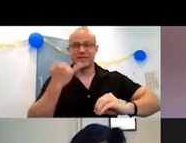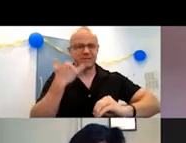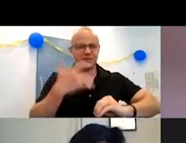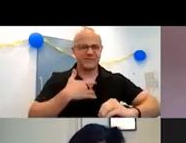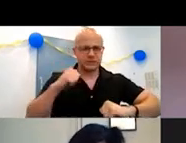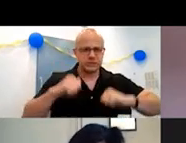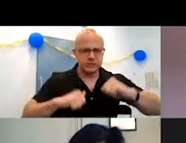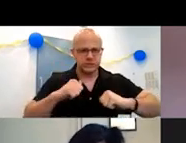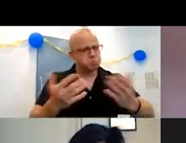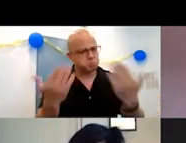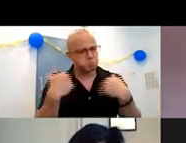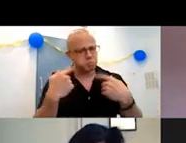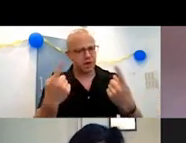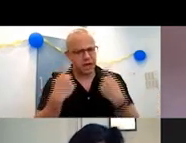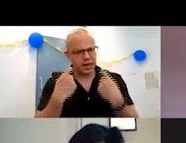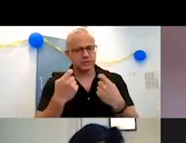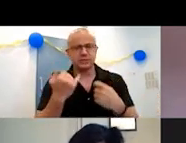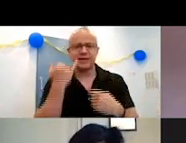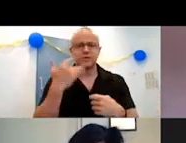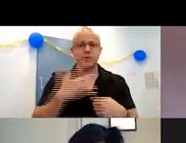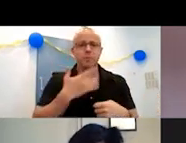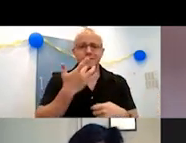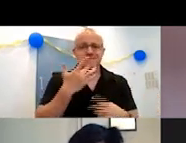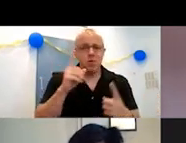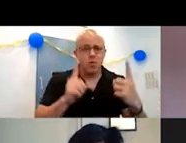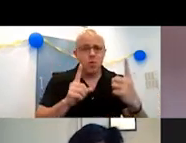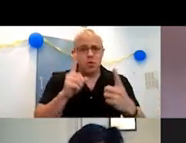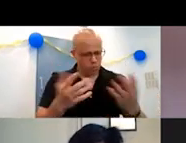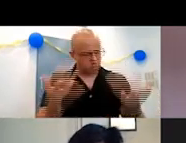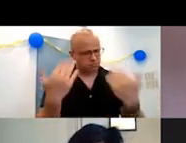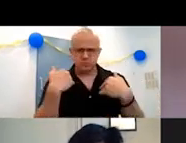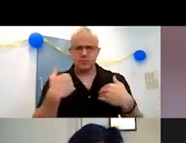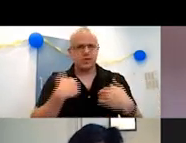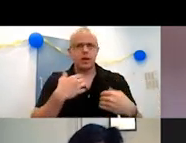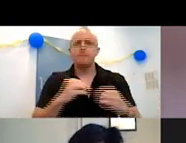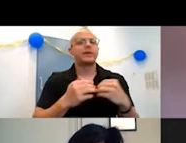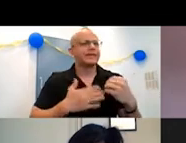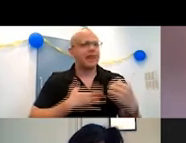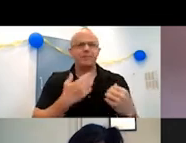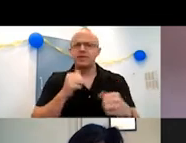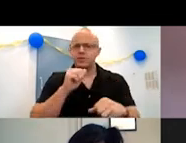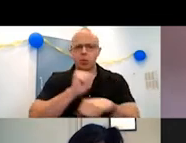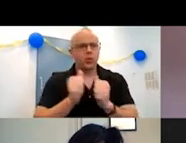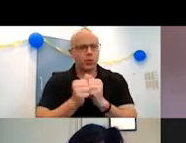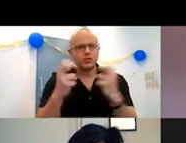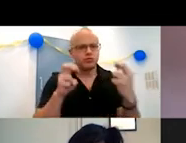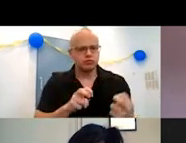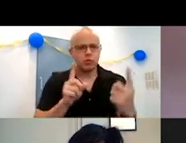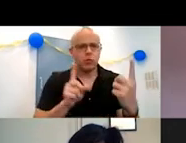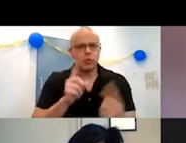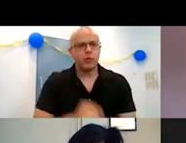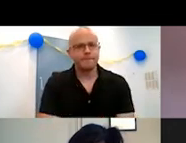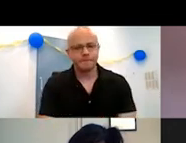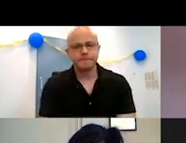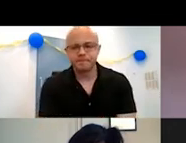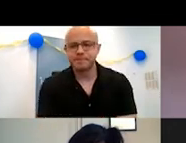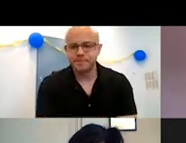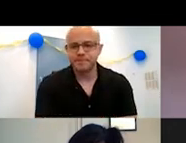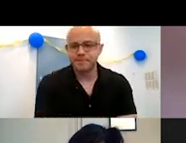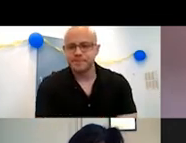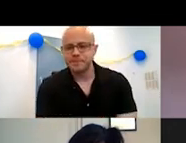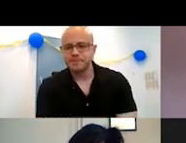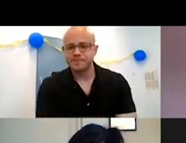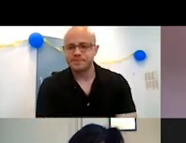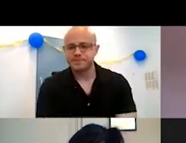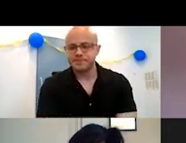Any more questions? If you feel awkward about something, please feel free. One-on-one,